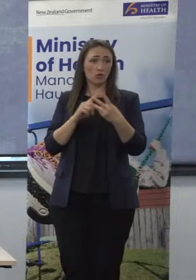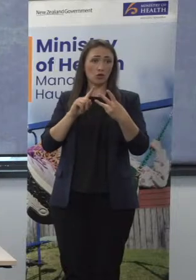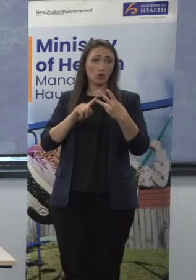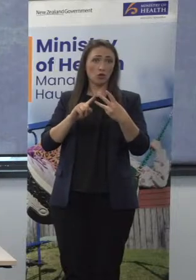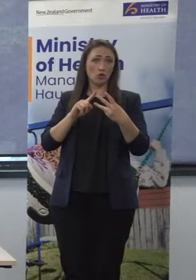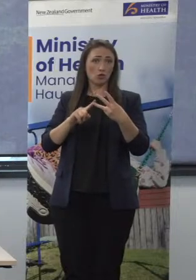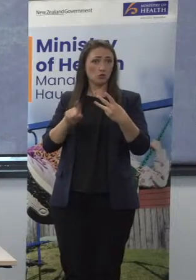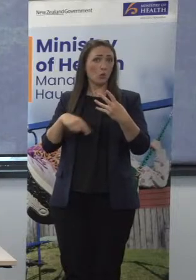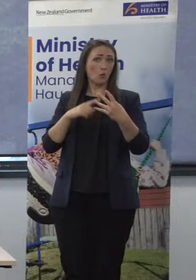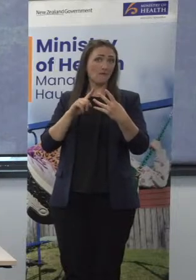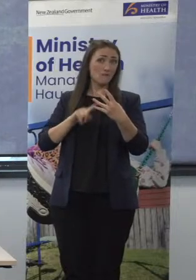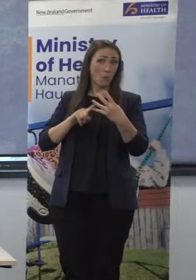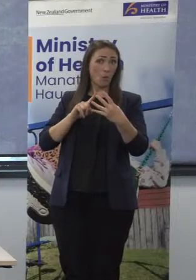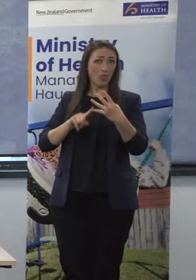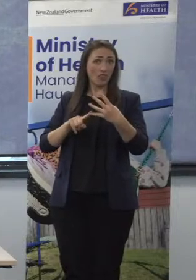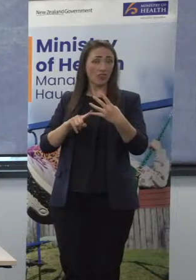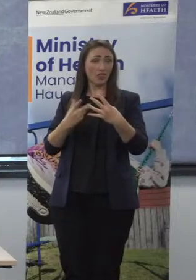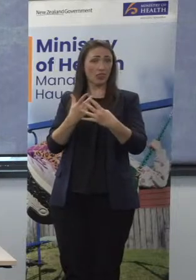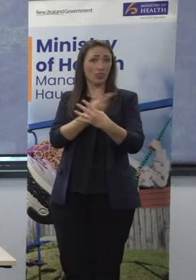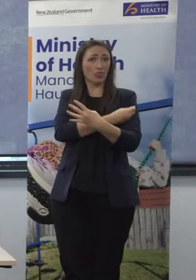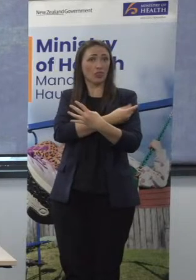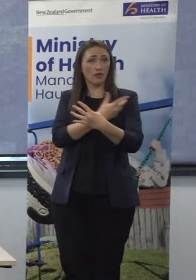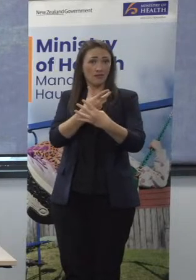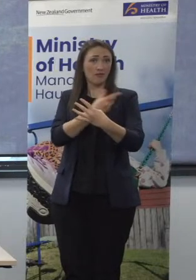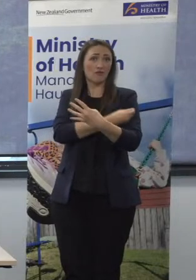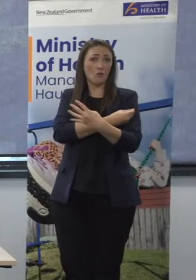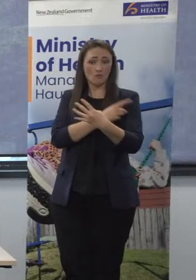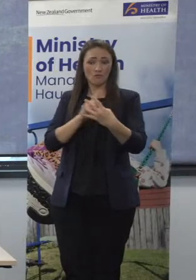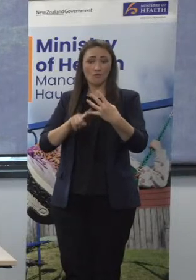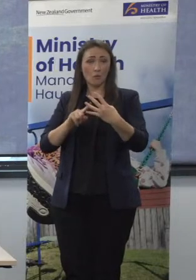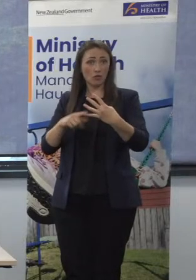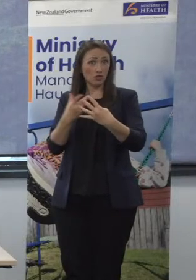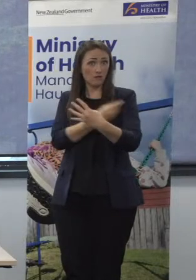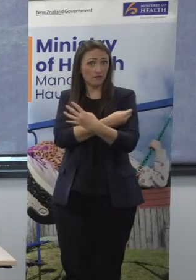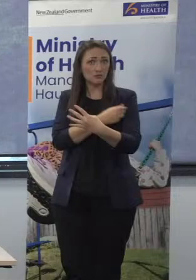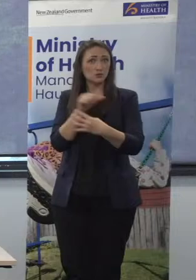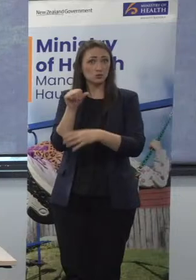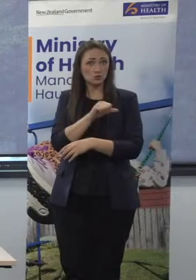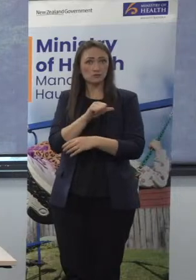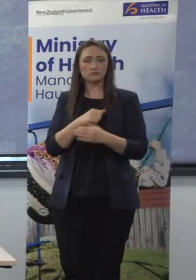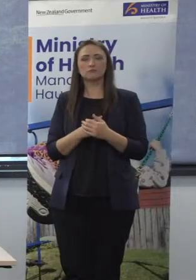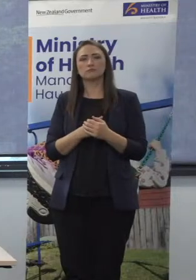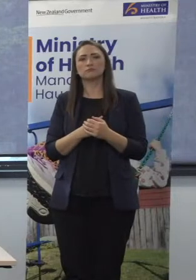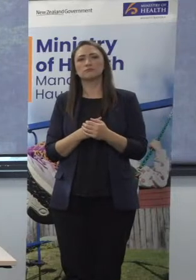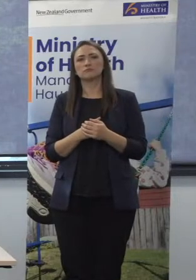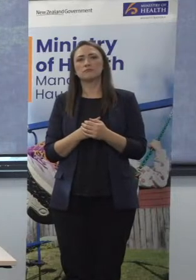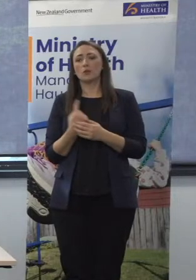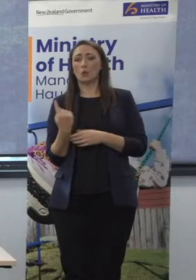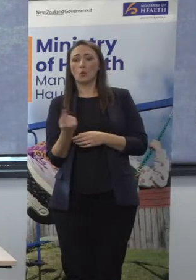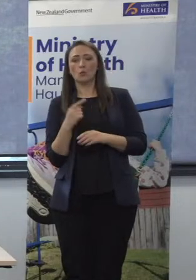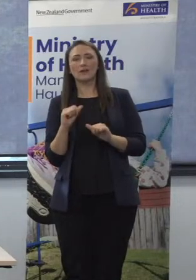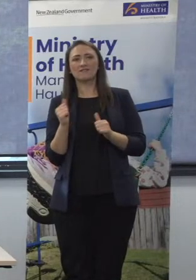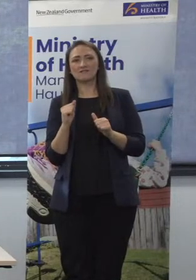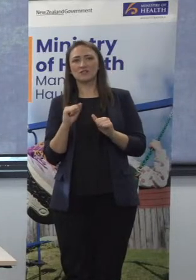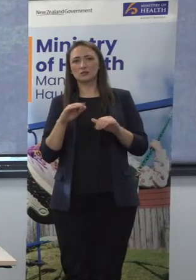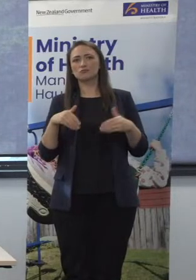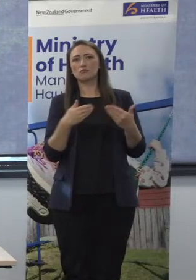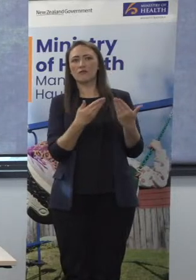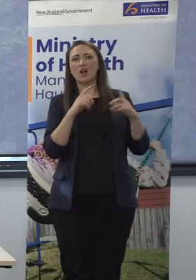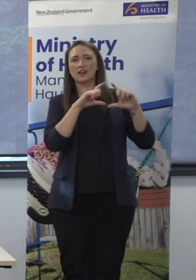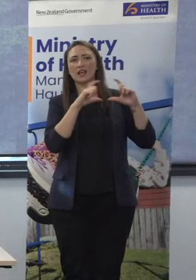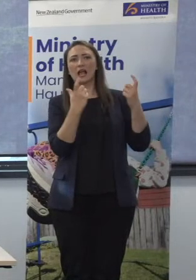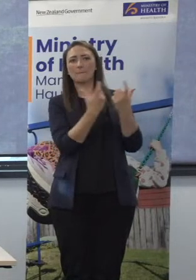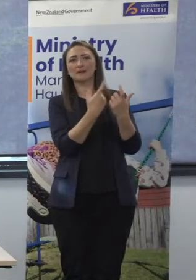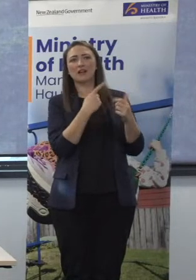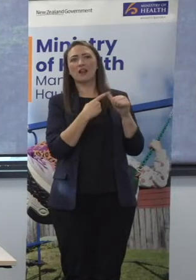getting fourth doses or seeking boosters? We have provided Cabinet some advice, and I think the Minister announced in general terms